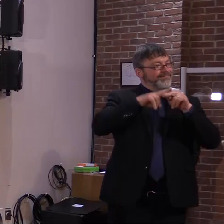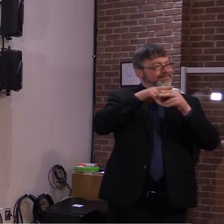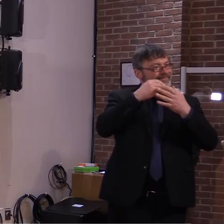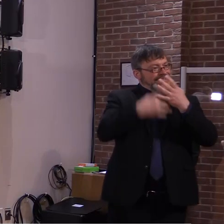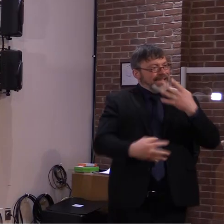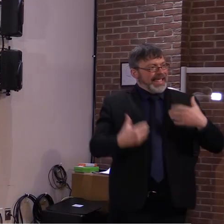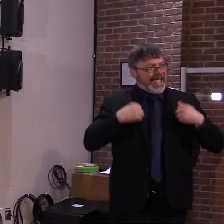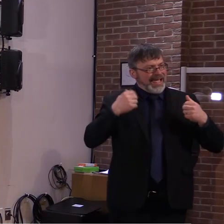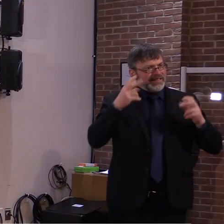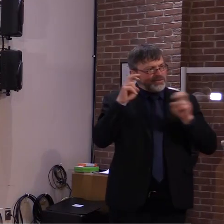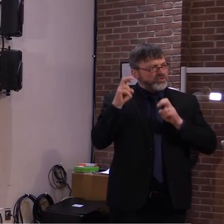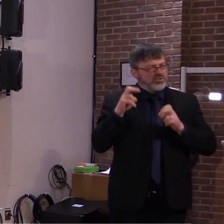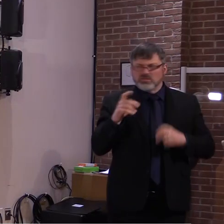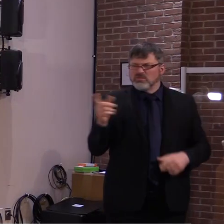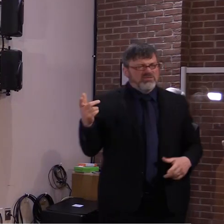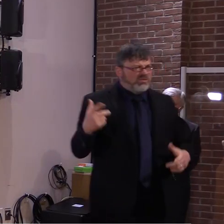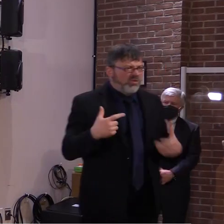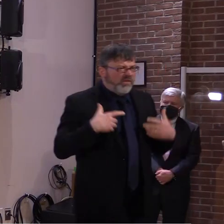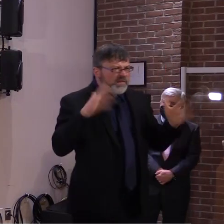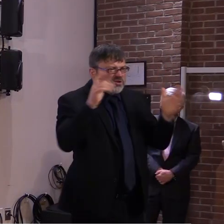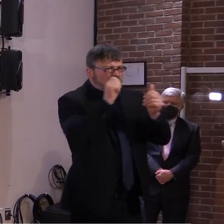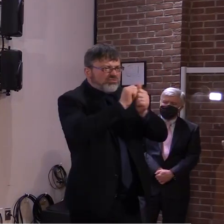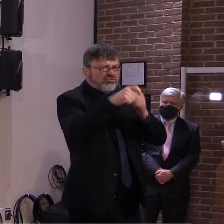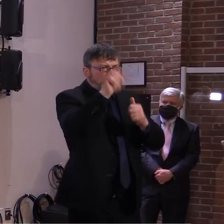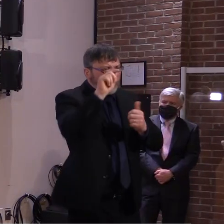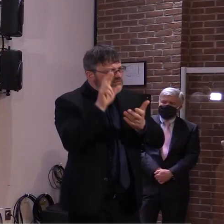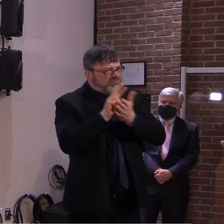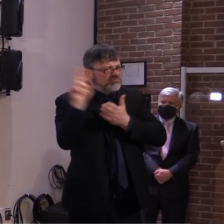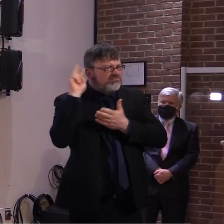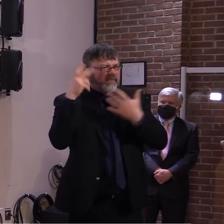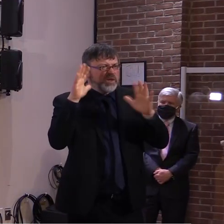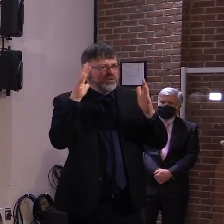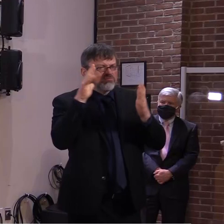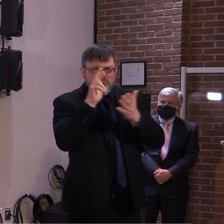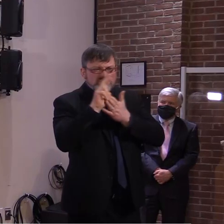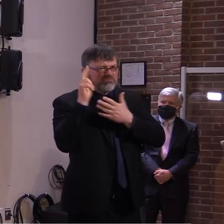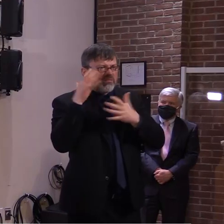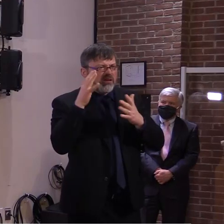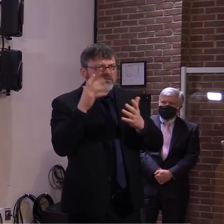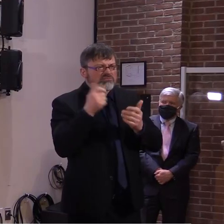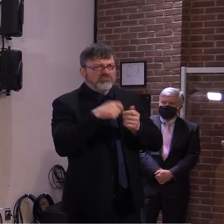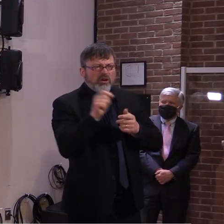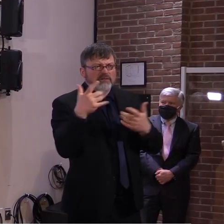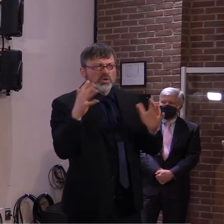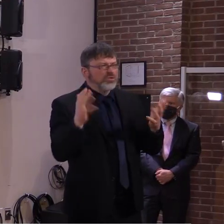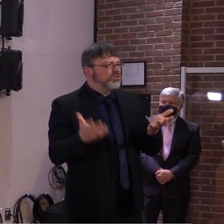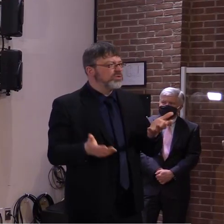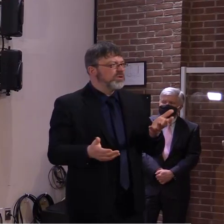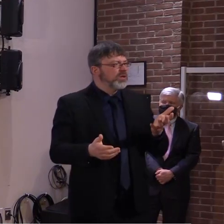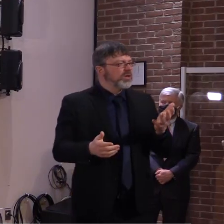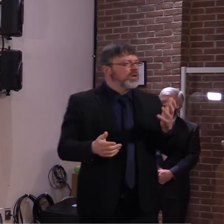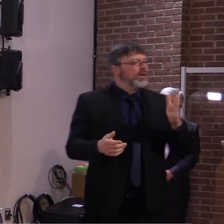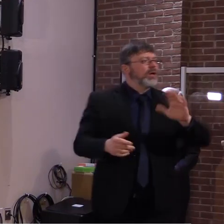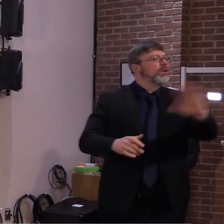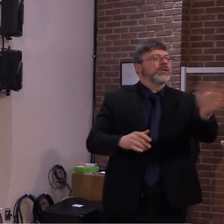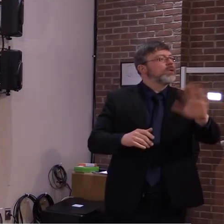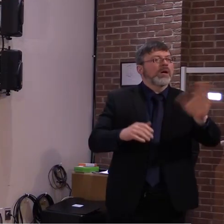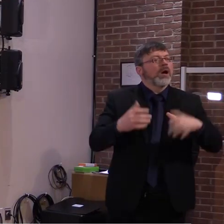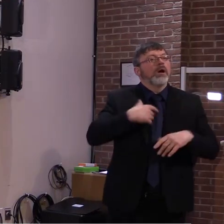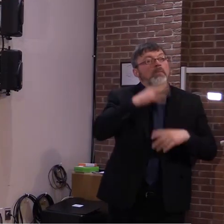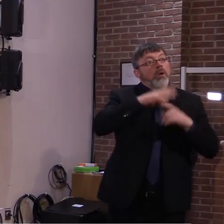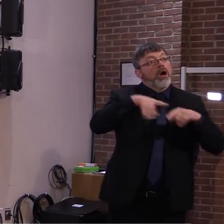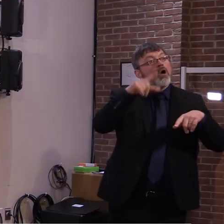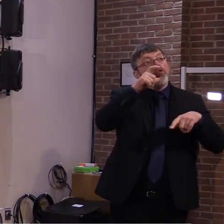Because those wanted to who had health risks who were out of state college students were able to get a vaccination.